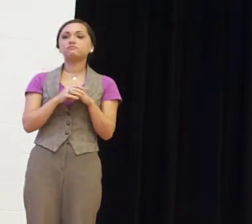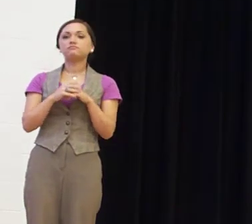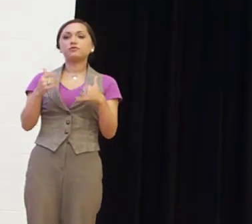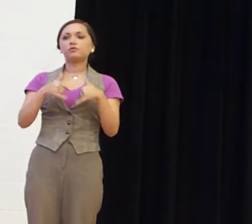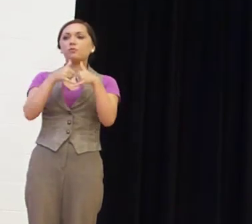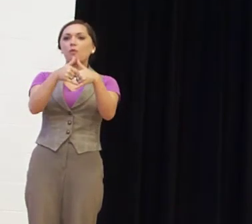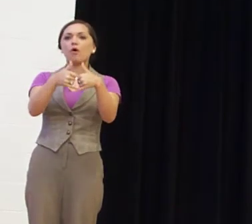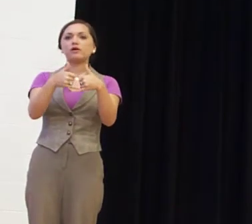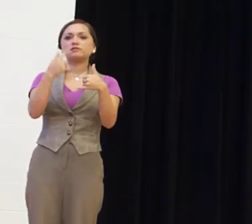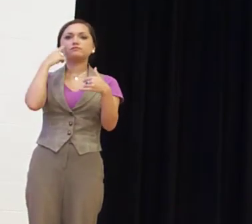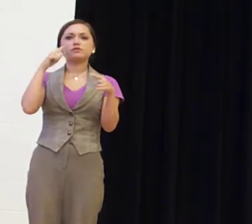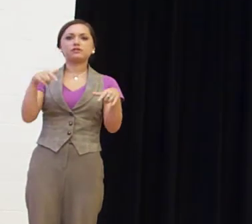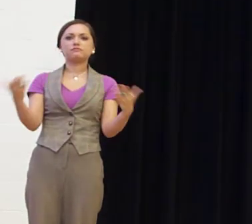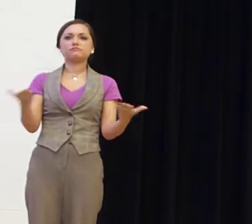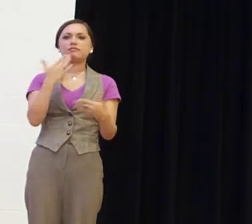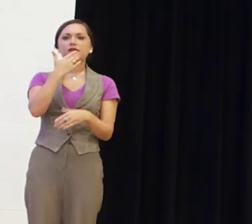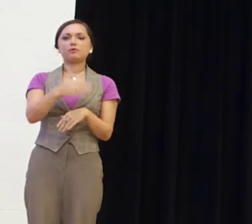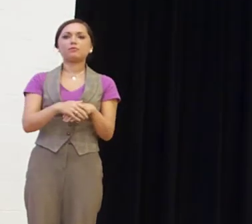done.